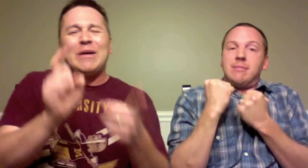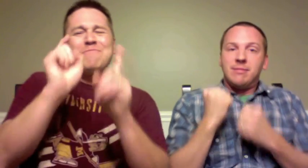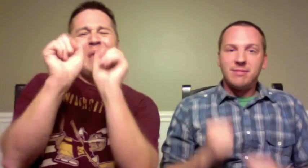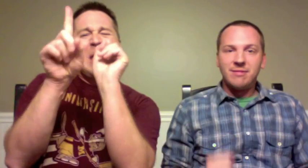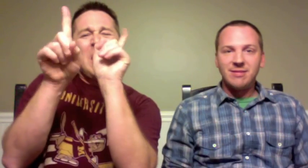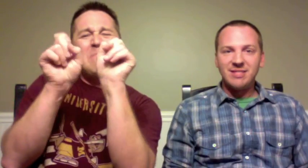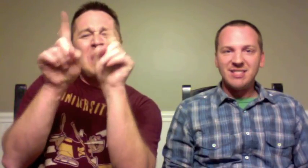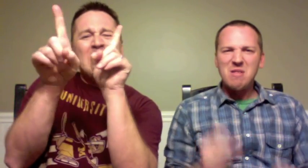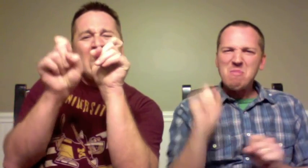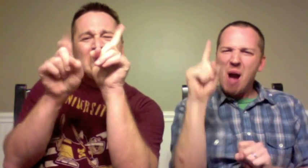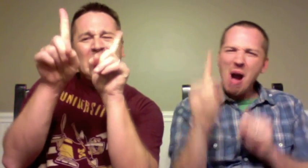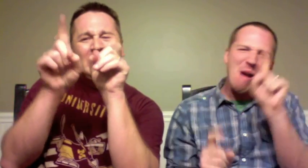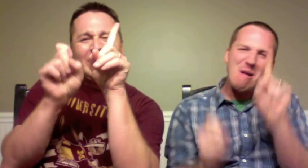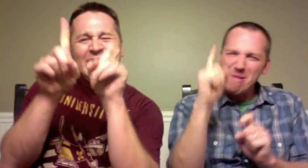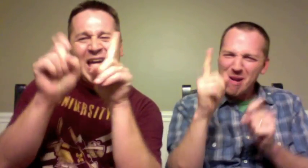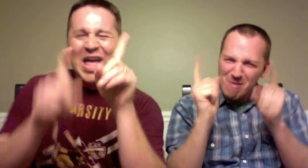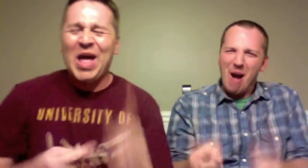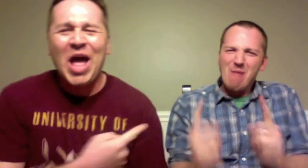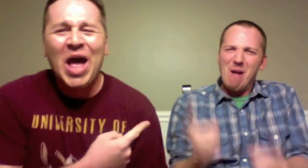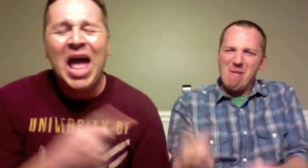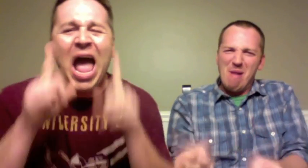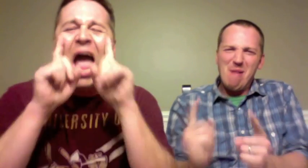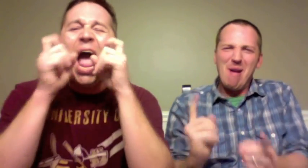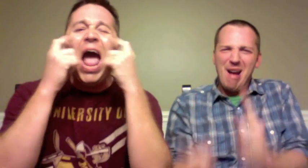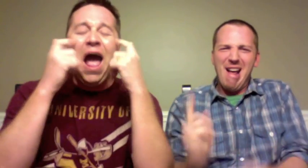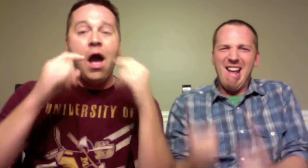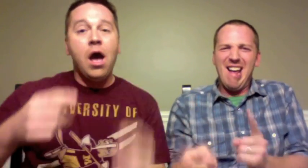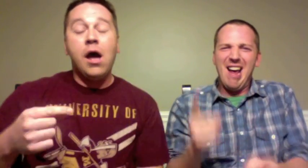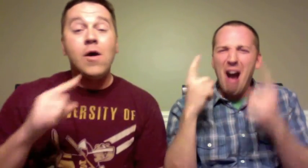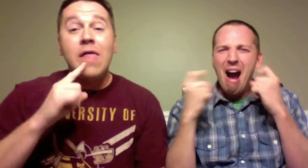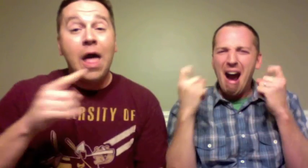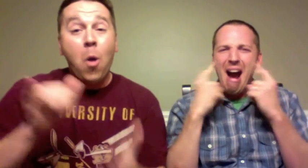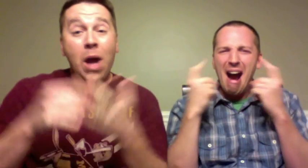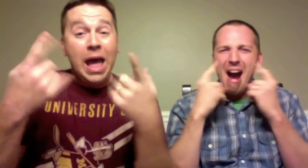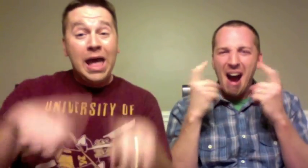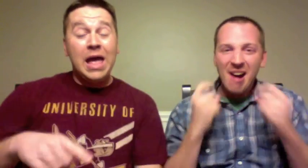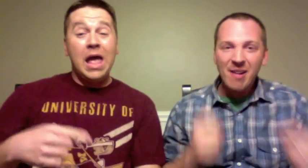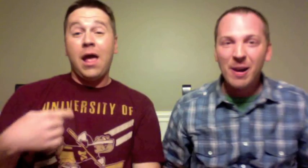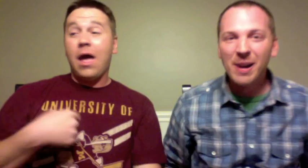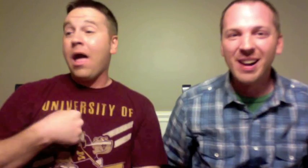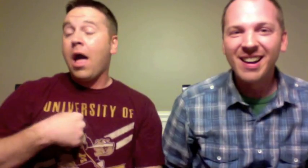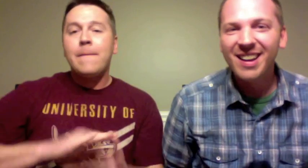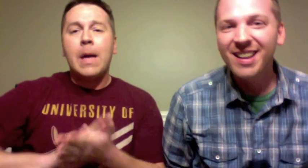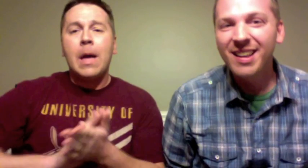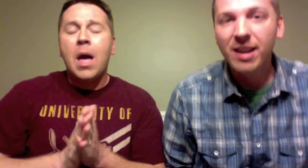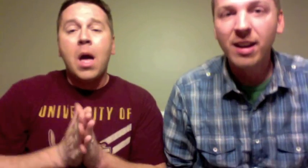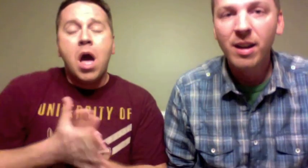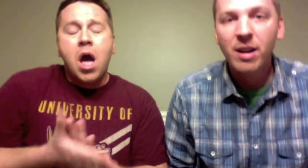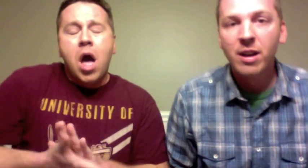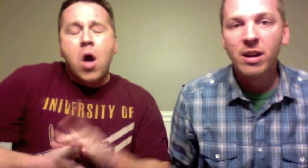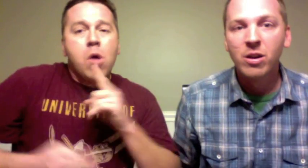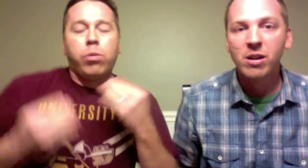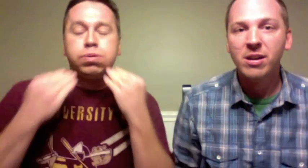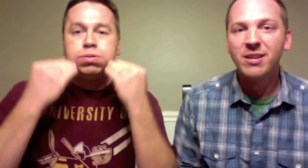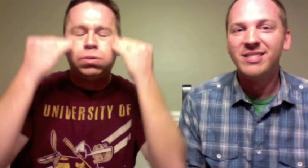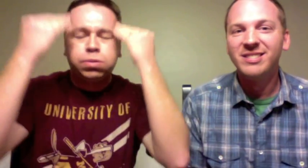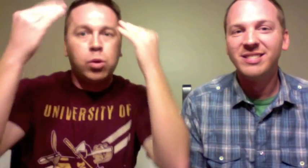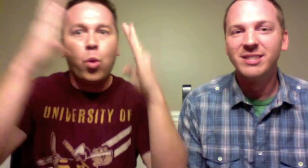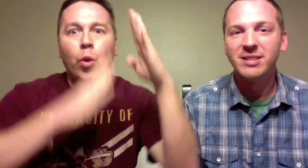I couldn't hear him see. kicking And I his was feet. kicking my legs. Oh, he was crying. I was, Andy, let me my legs out. were going crazy, and I was going Well, crazy. I was crying. secretly inside, I was so scared. I